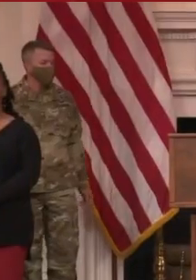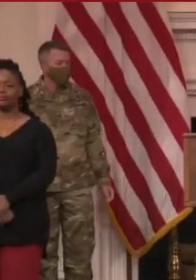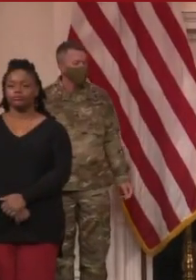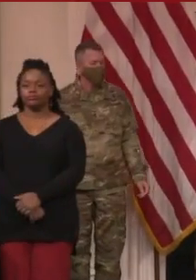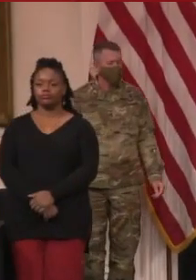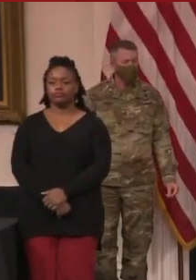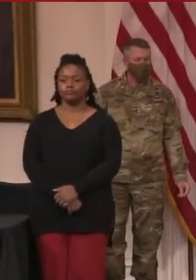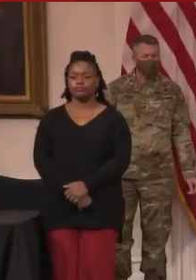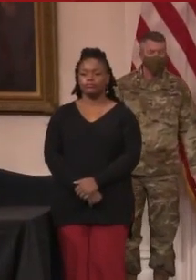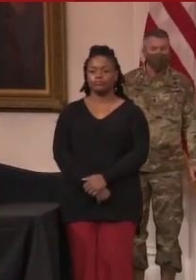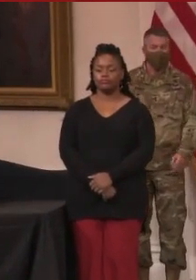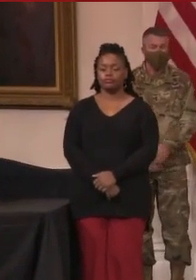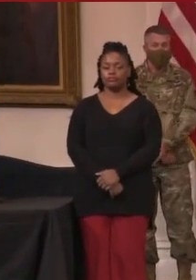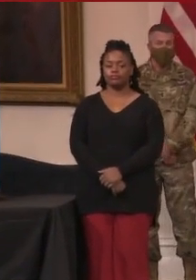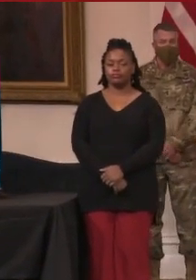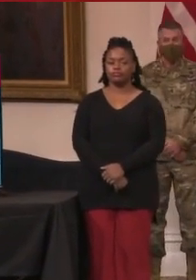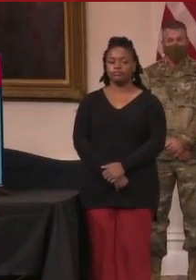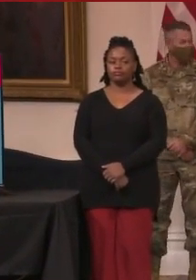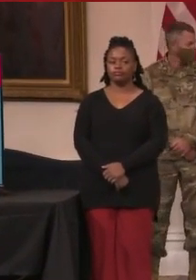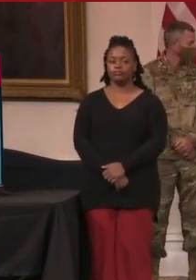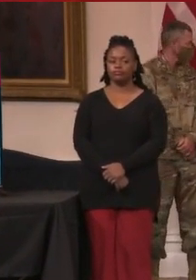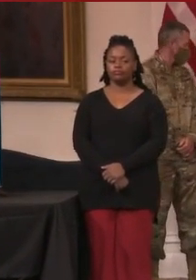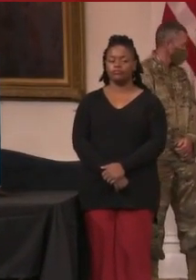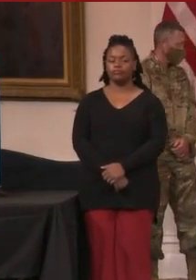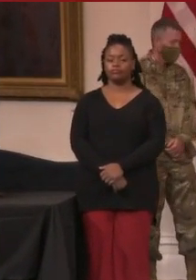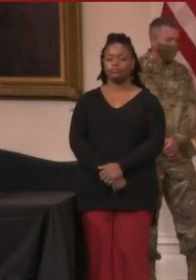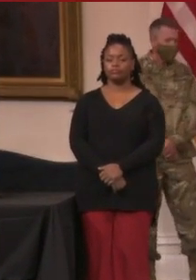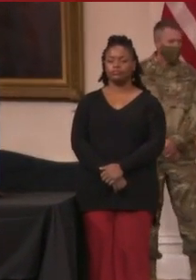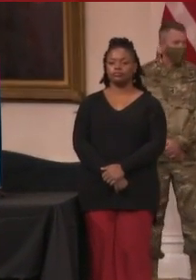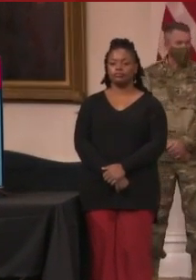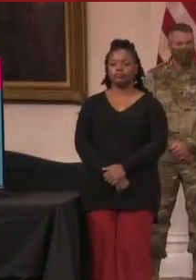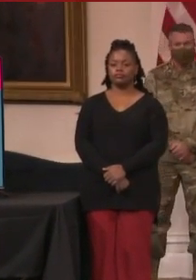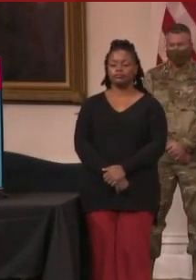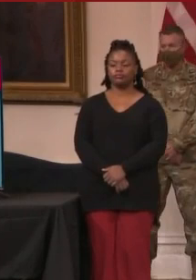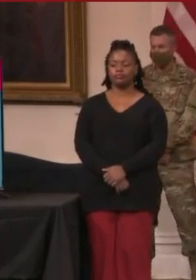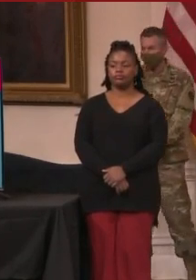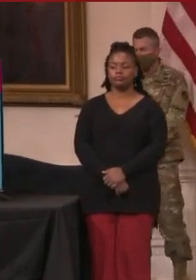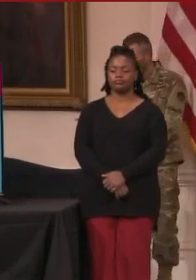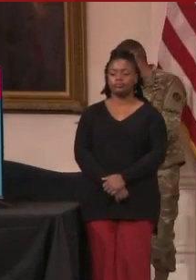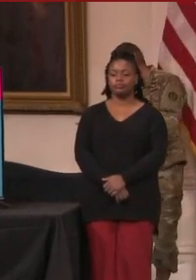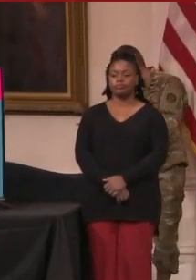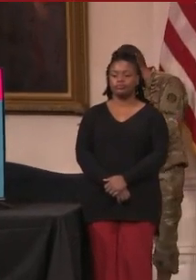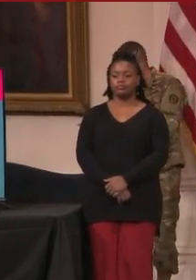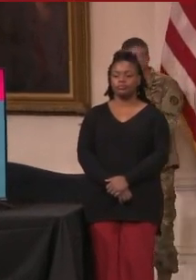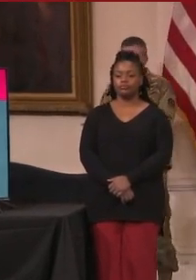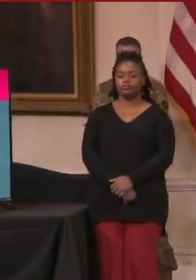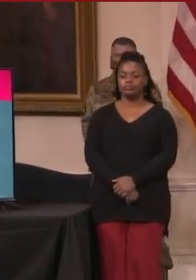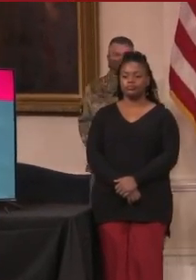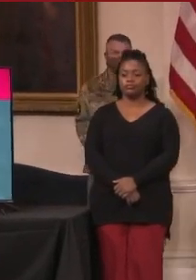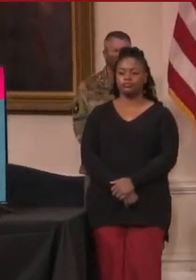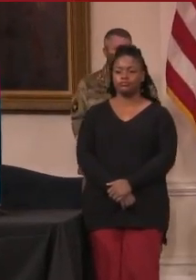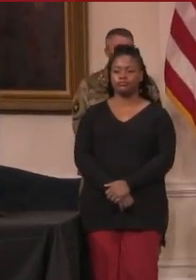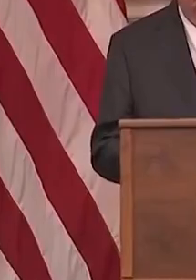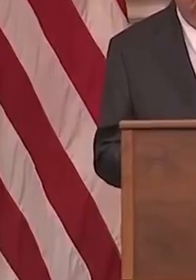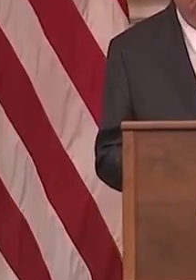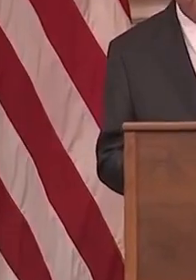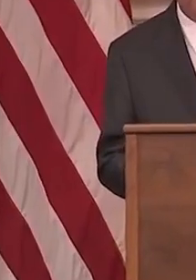Governor coming out right now, so let's listen in. He's going to give us an update on the coronavirus vaccine distribution here in Maryland. So let's take a listen.